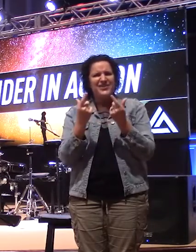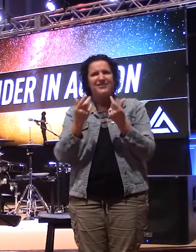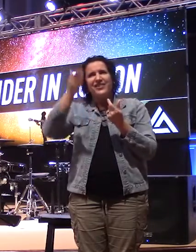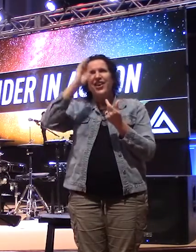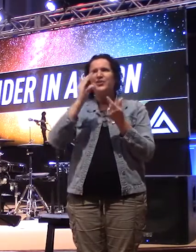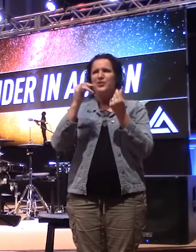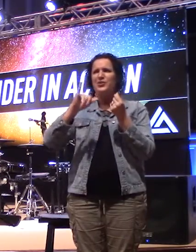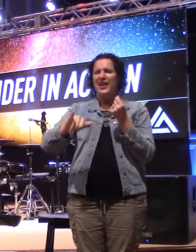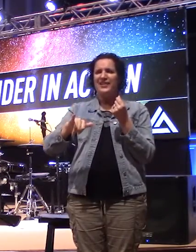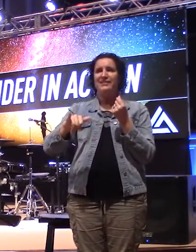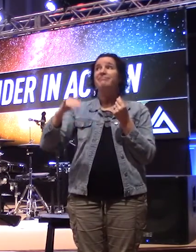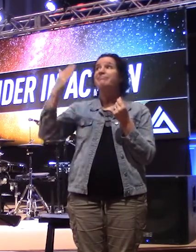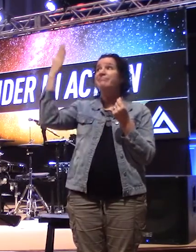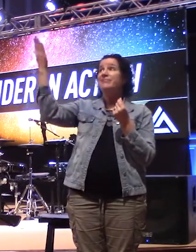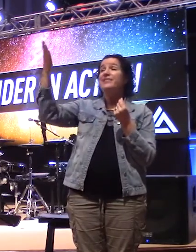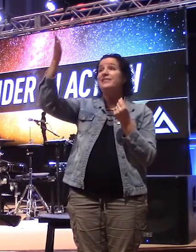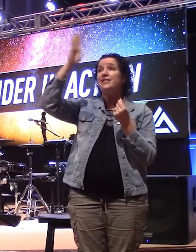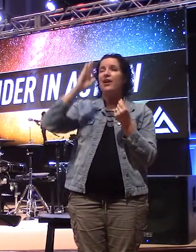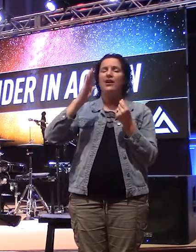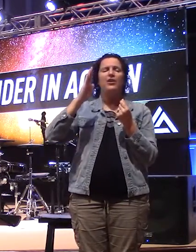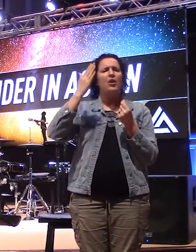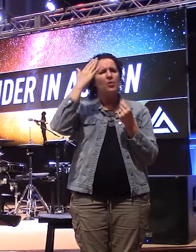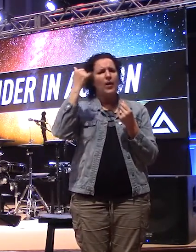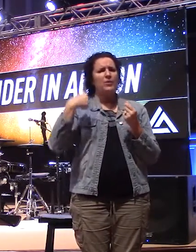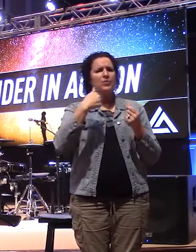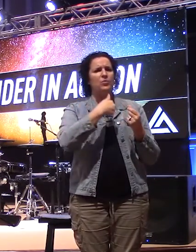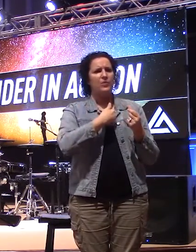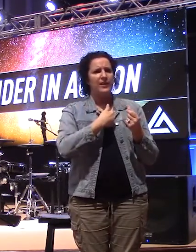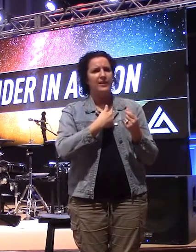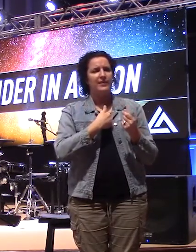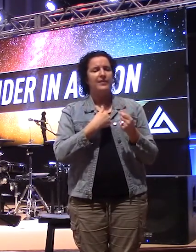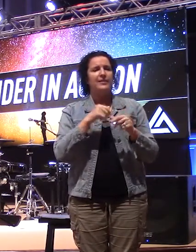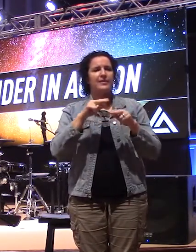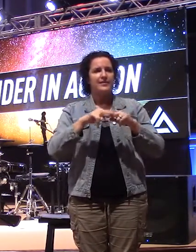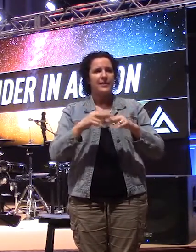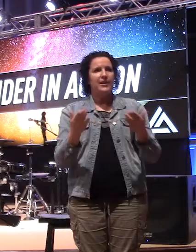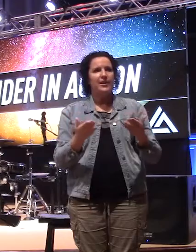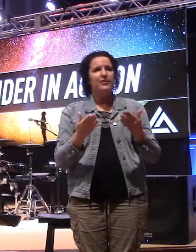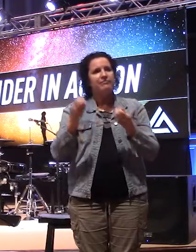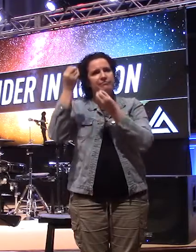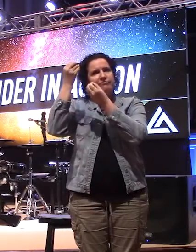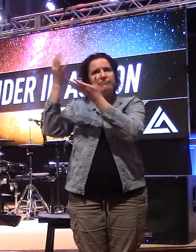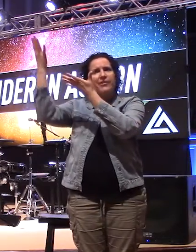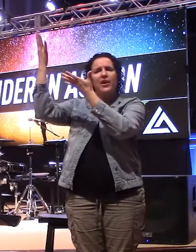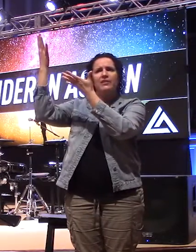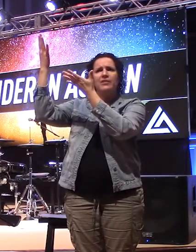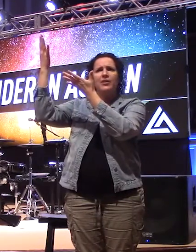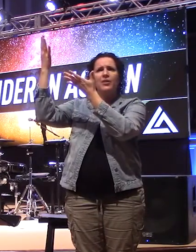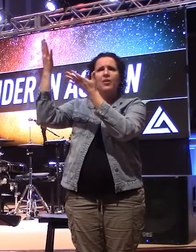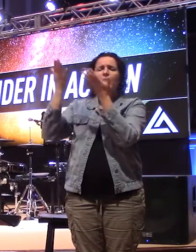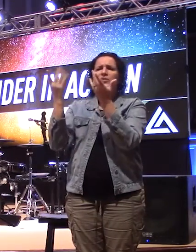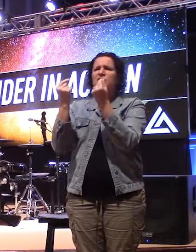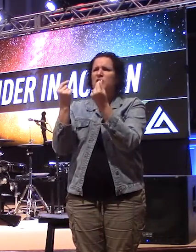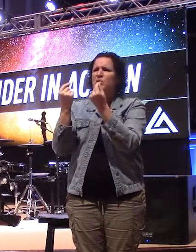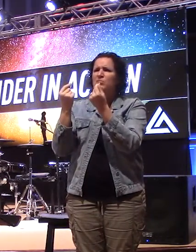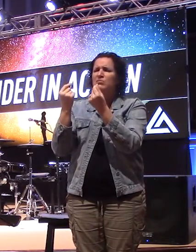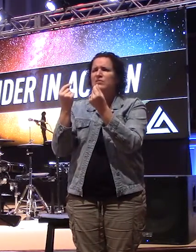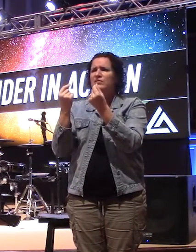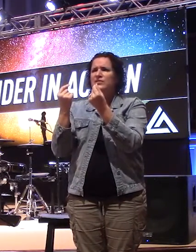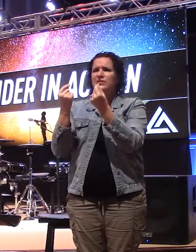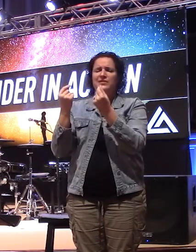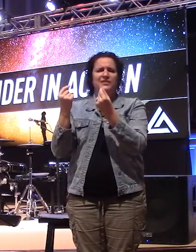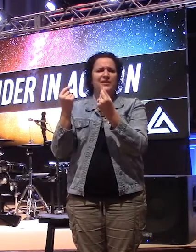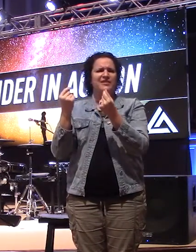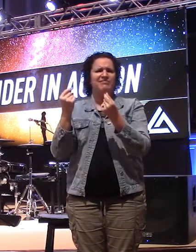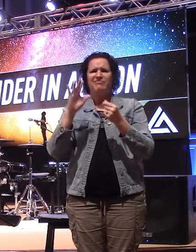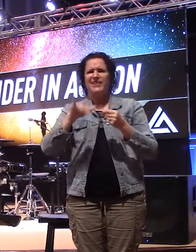God. And why would we then sit here and tell God what to do, to jump through our hoop? How